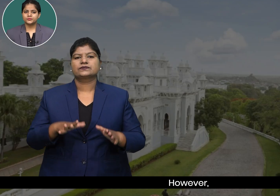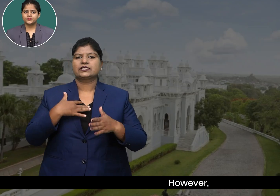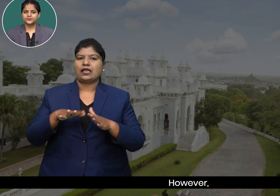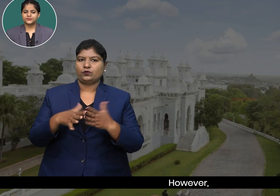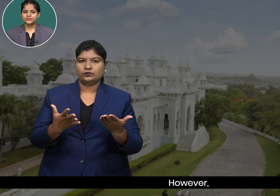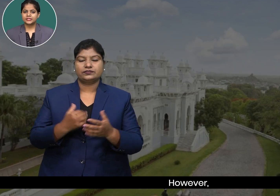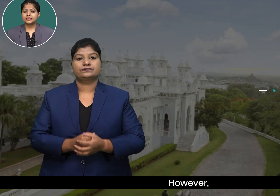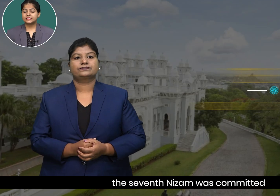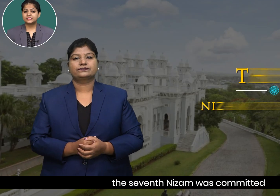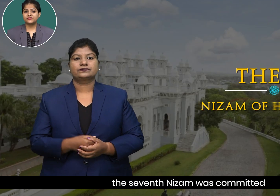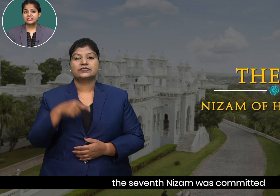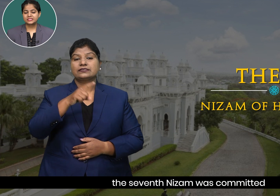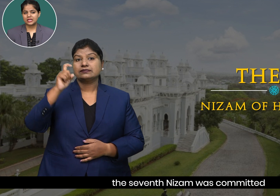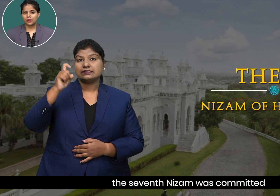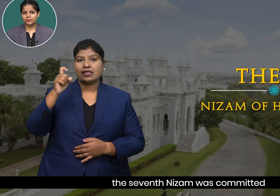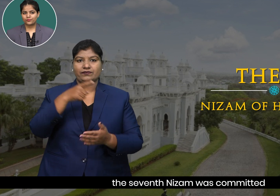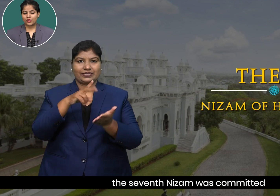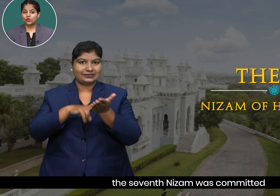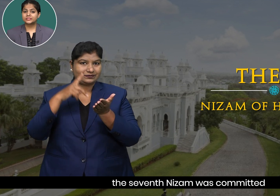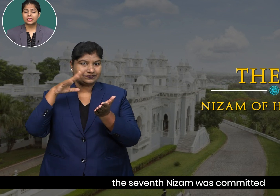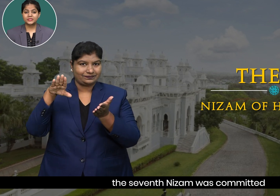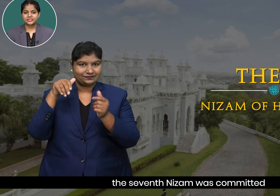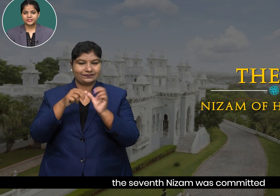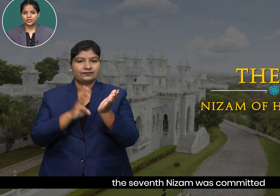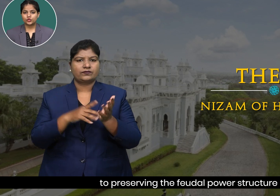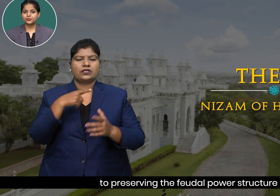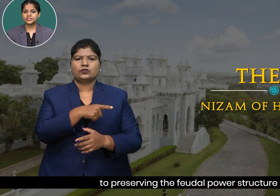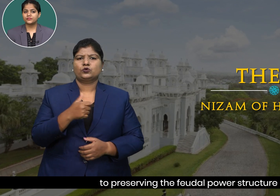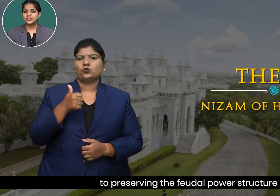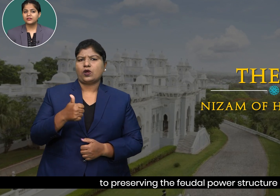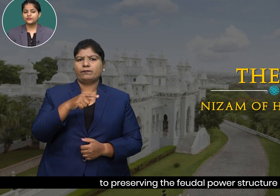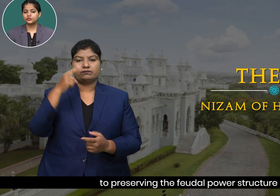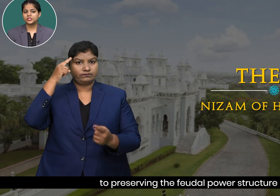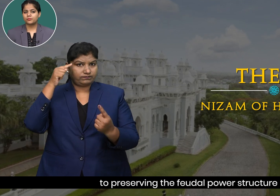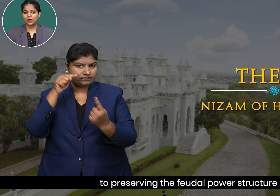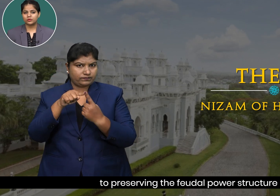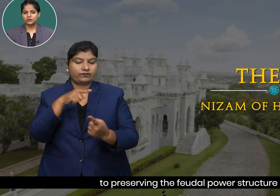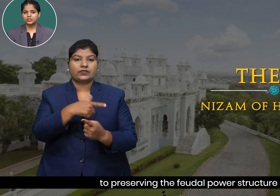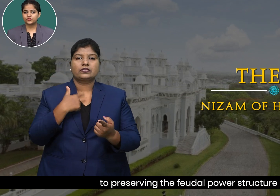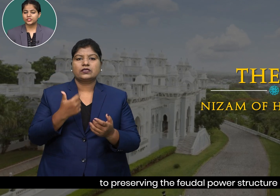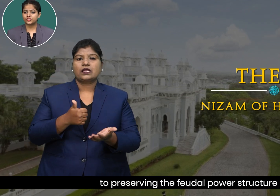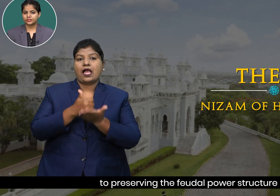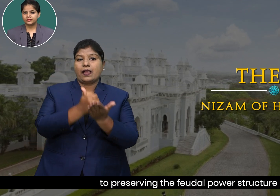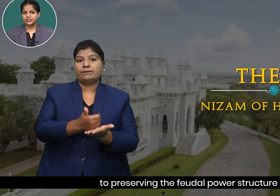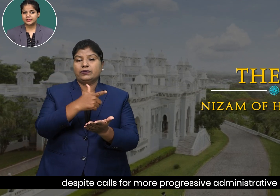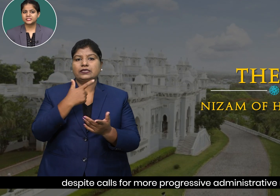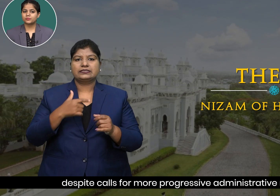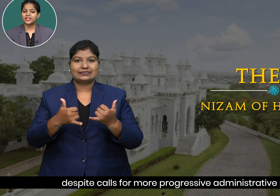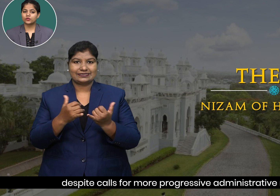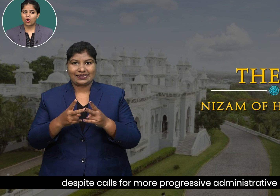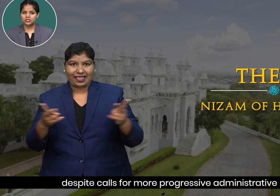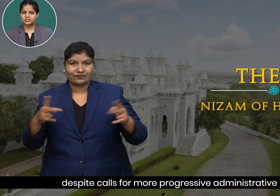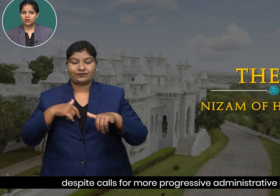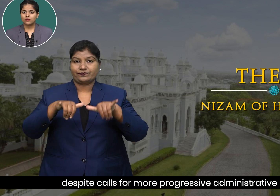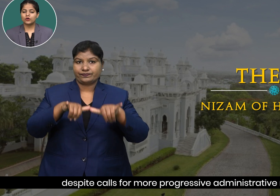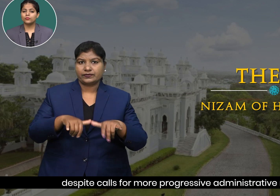However, the seventh Nizam was committed to preserving the feudal power structure